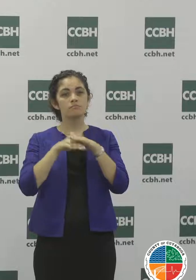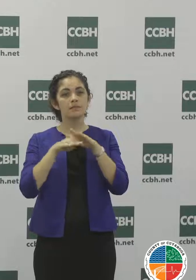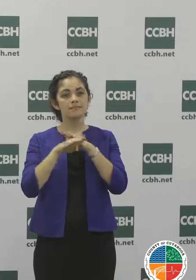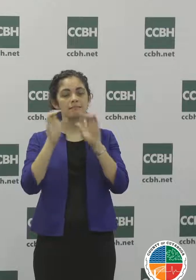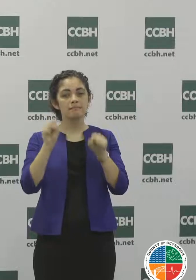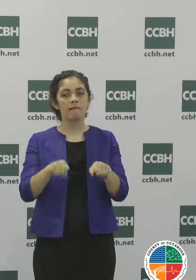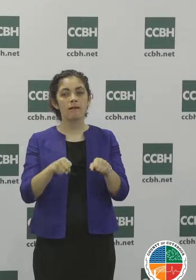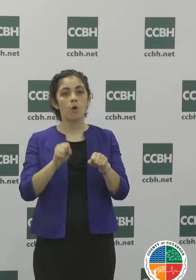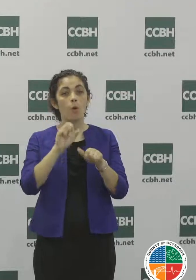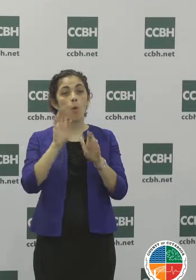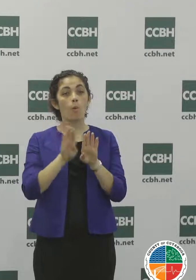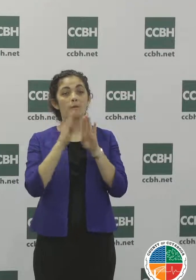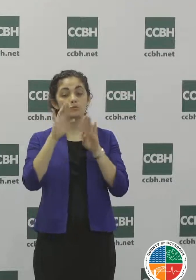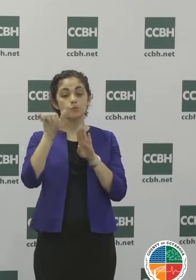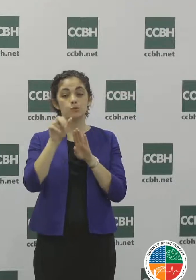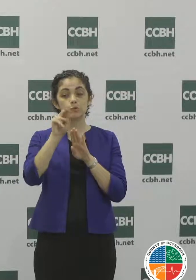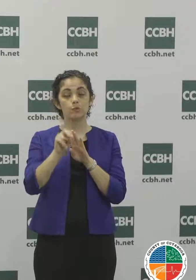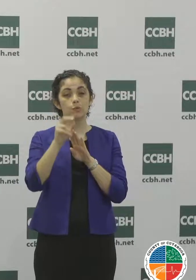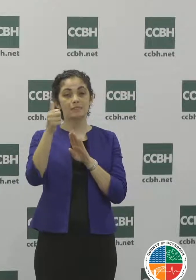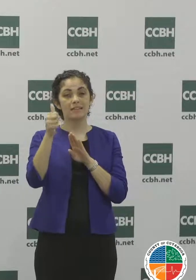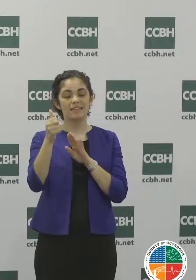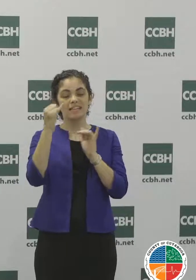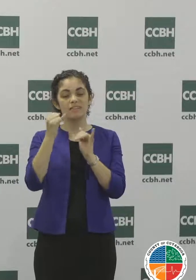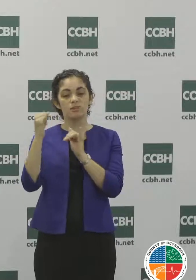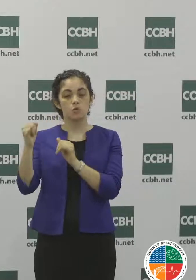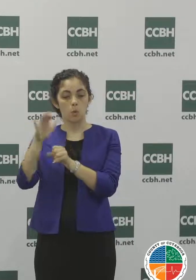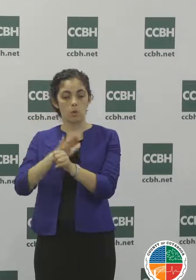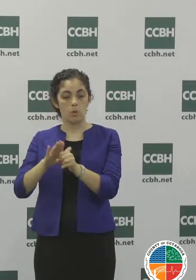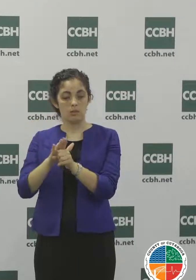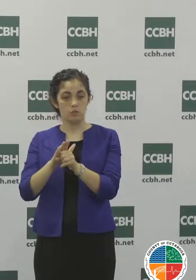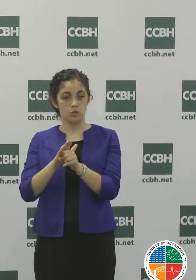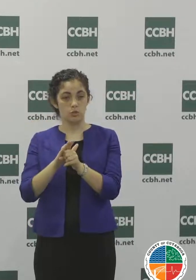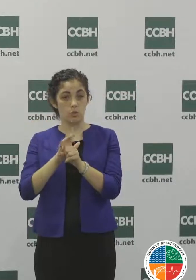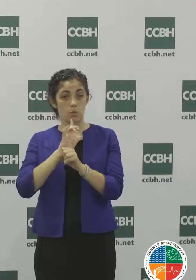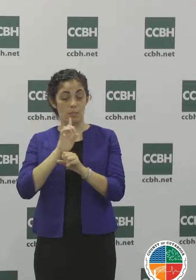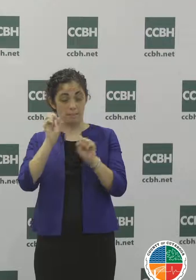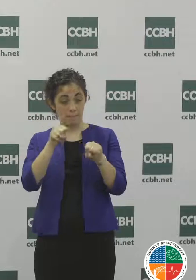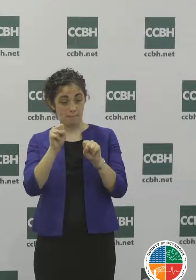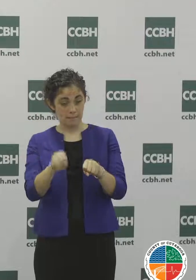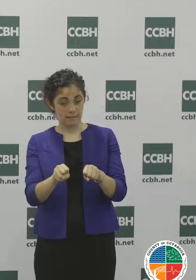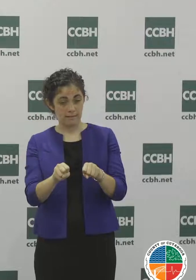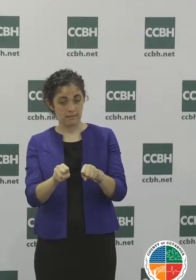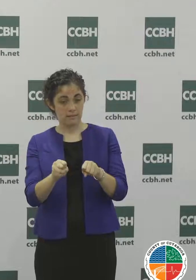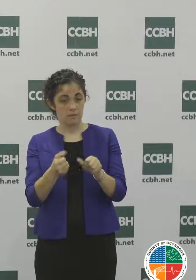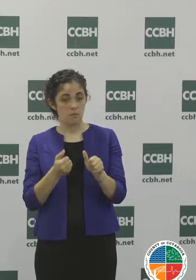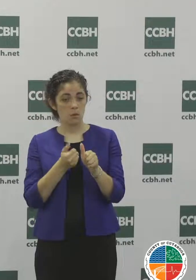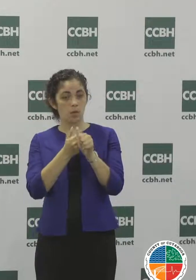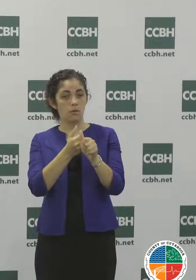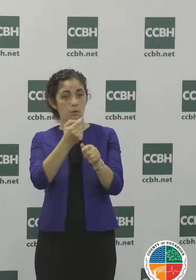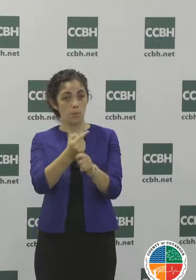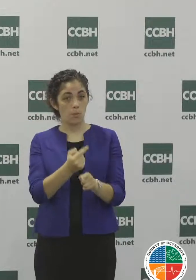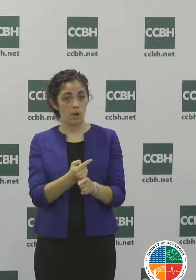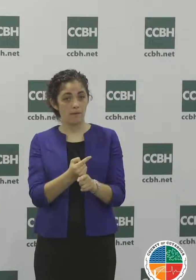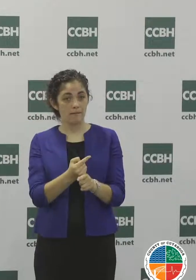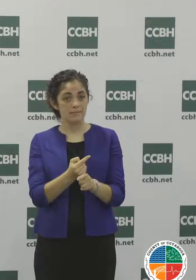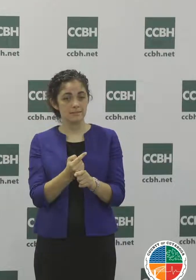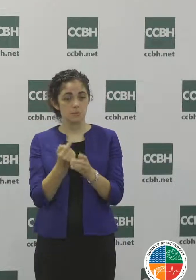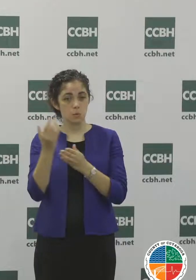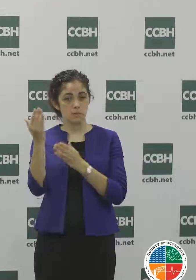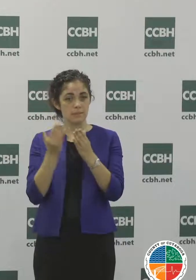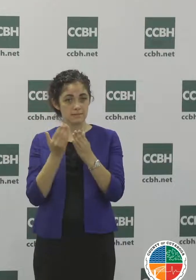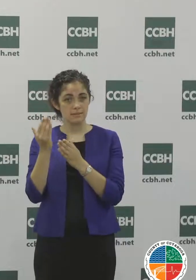10th. The reopening is dependent on individual locations' ability to follow the consumer retail and